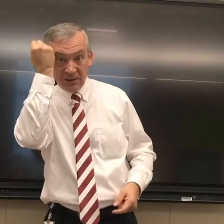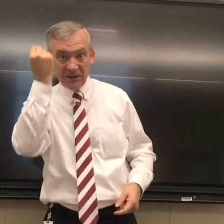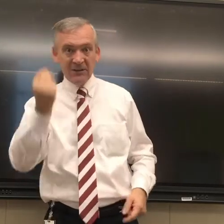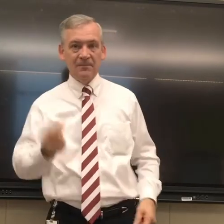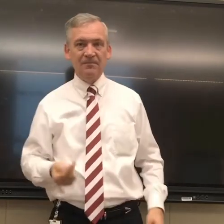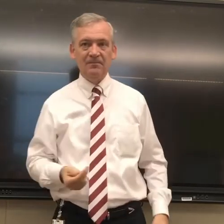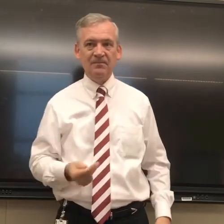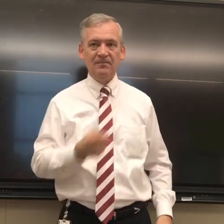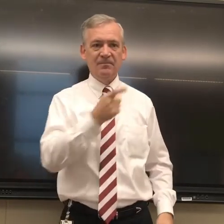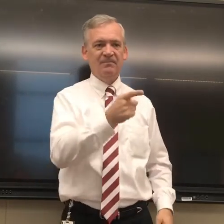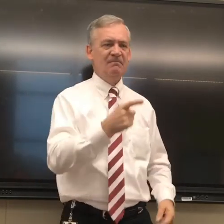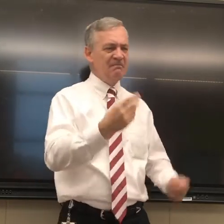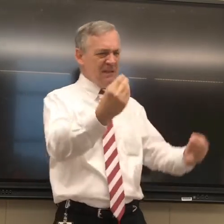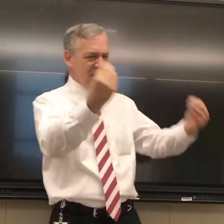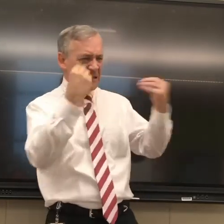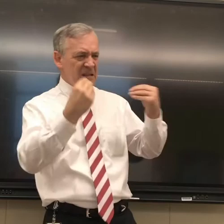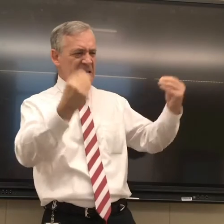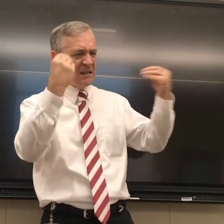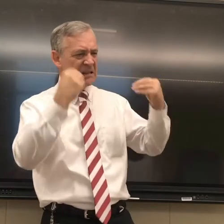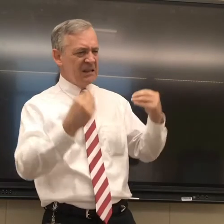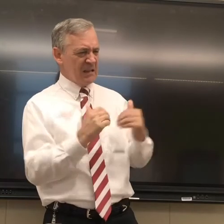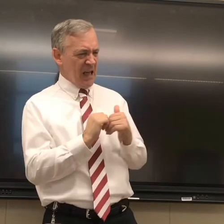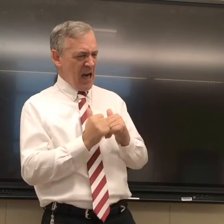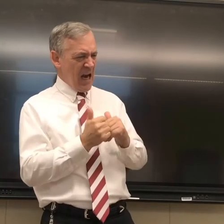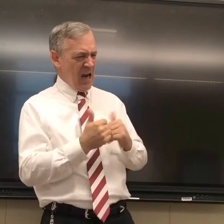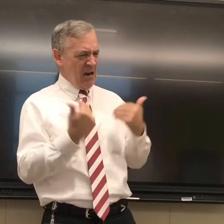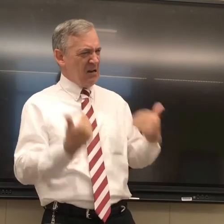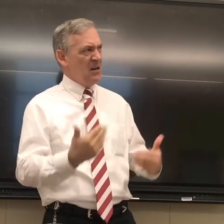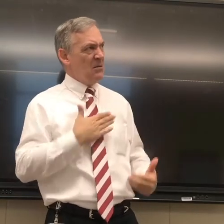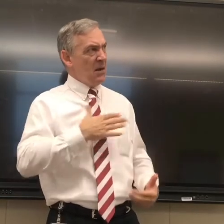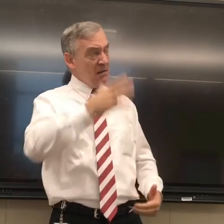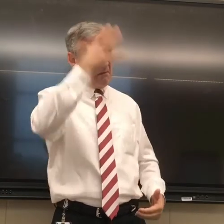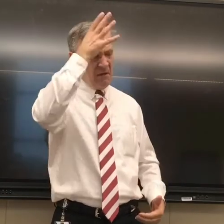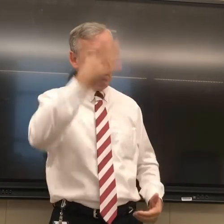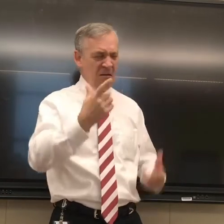How could it be that my father was crying?